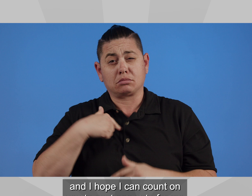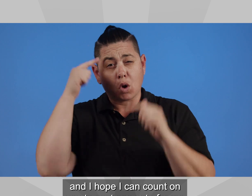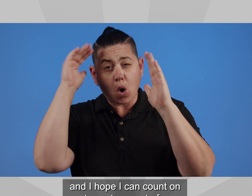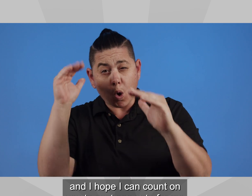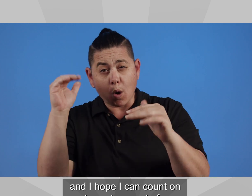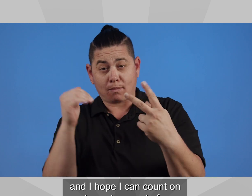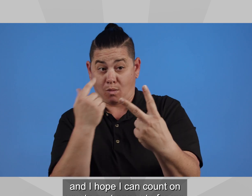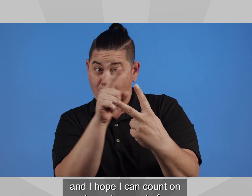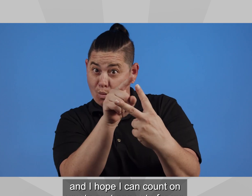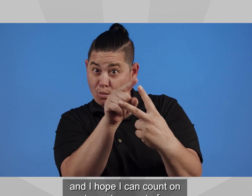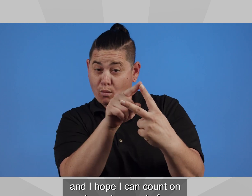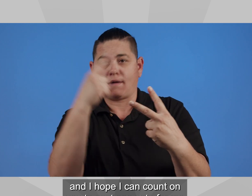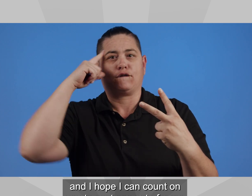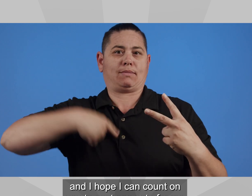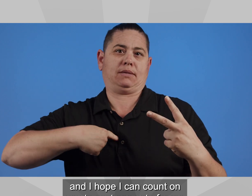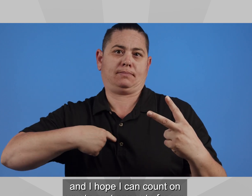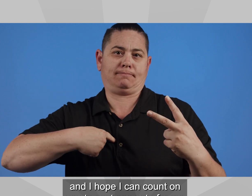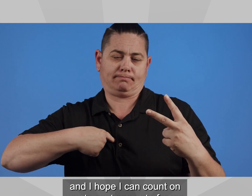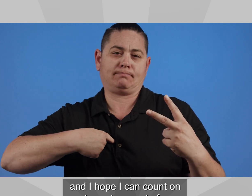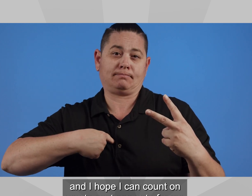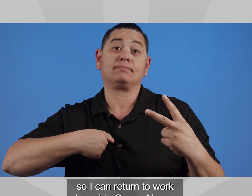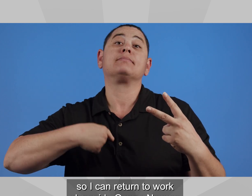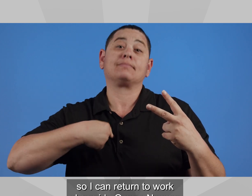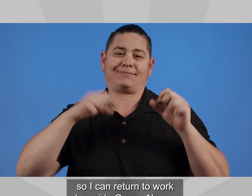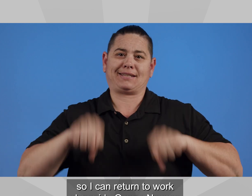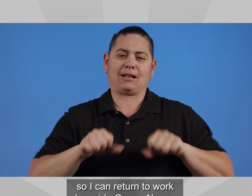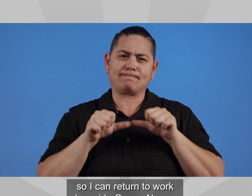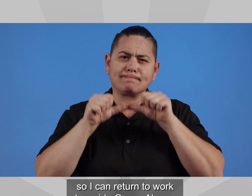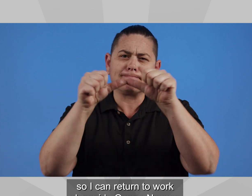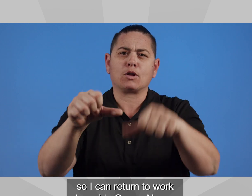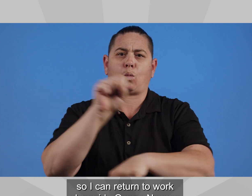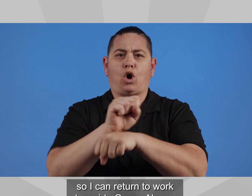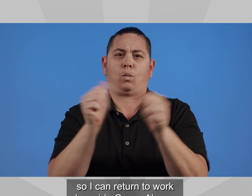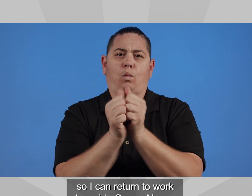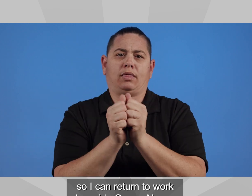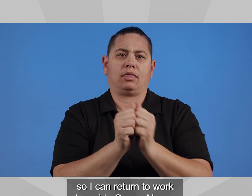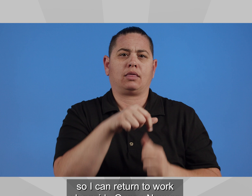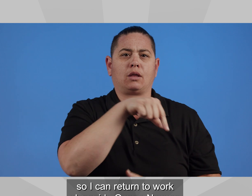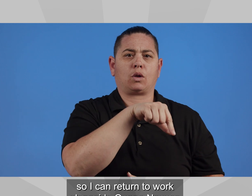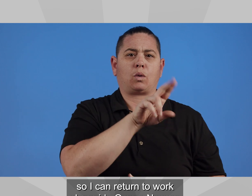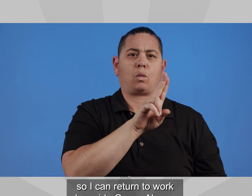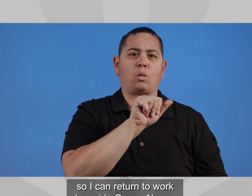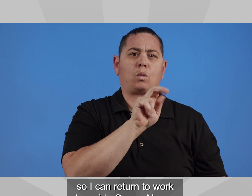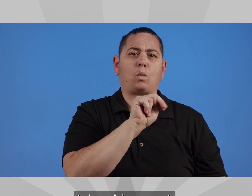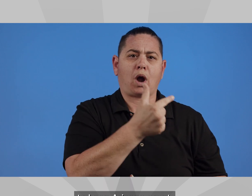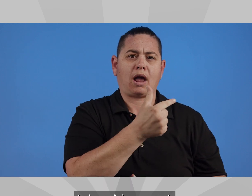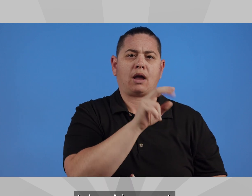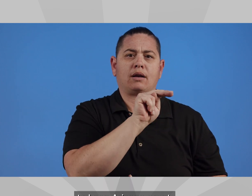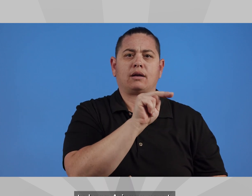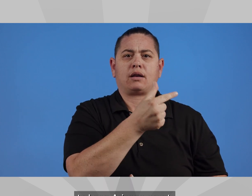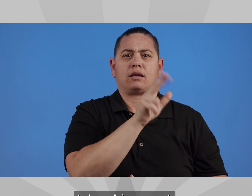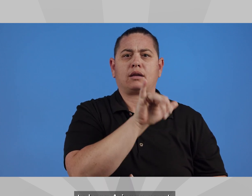and I hope I can count on you to cast 1 vote for me so I can return to work alongside Quang Nguyen to